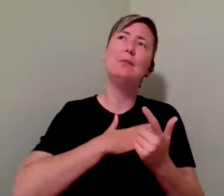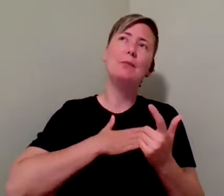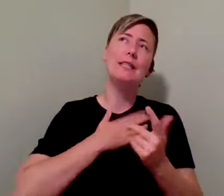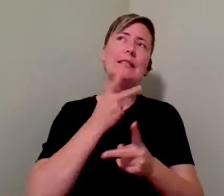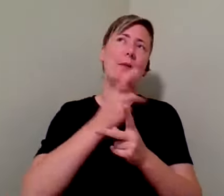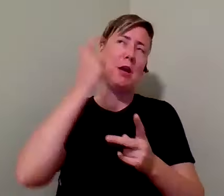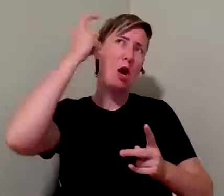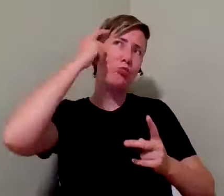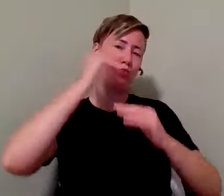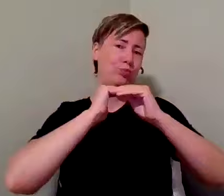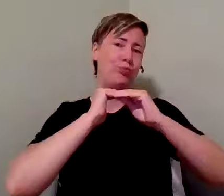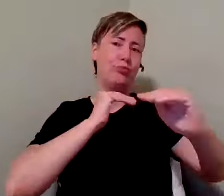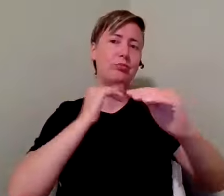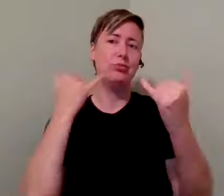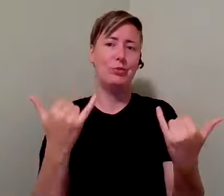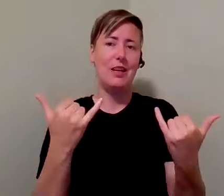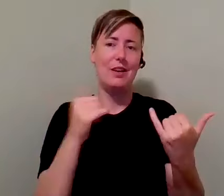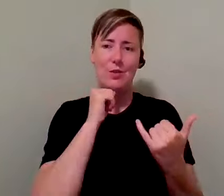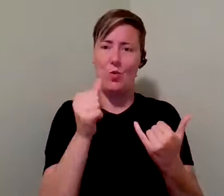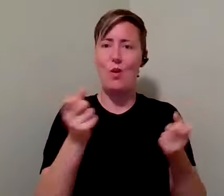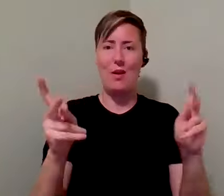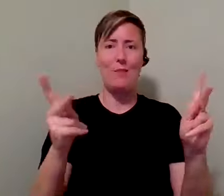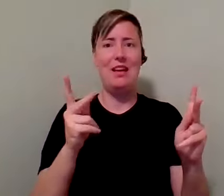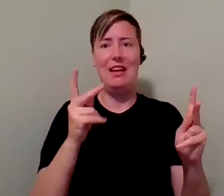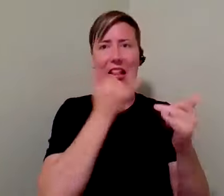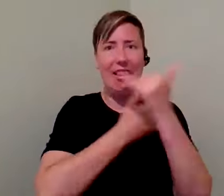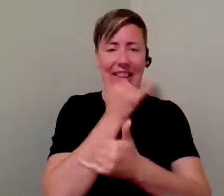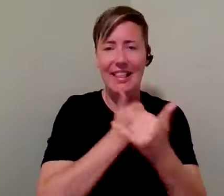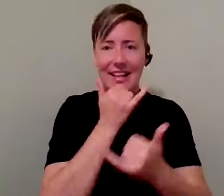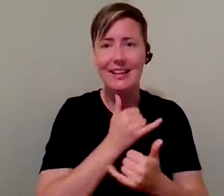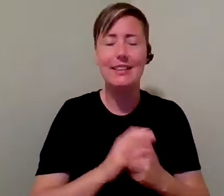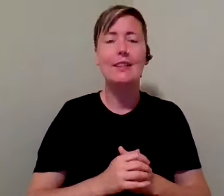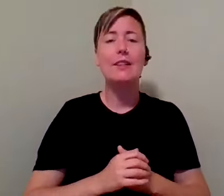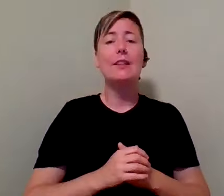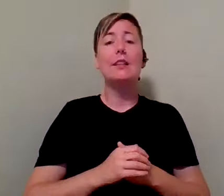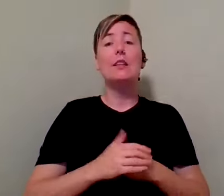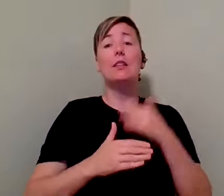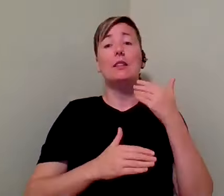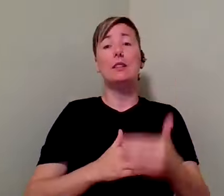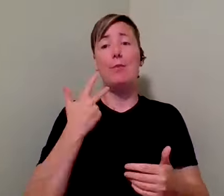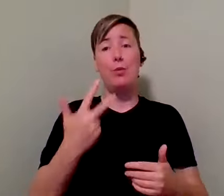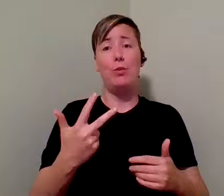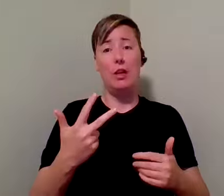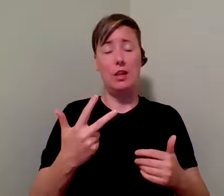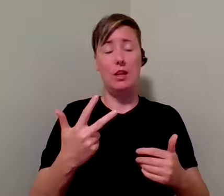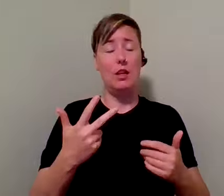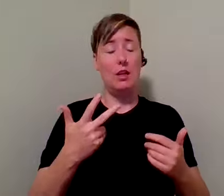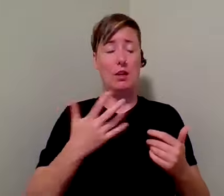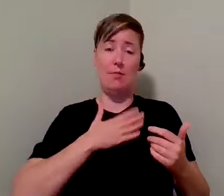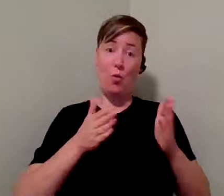mistakes. And then I do my version of step 3 because Big Book says the wording is quite optional. And I said, God, money, power,